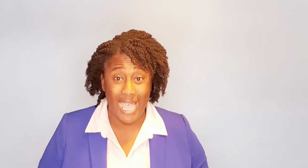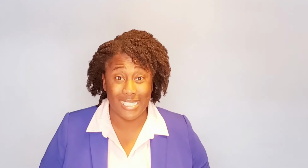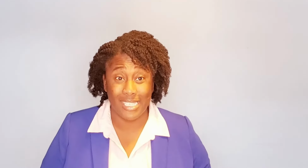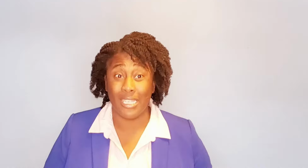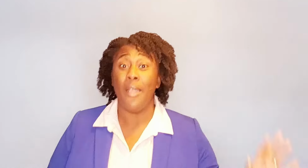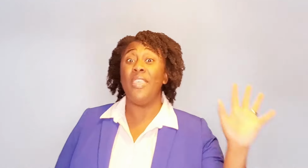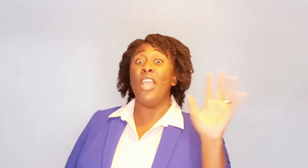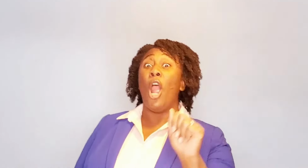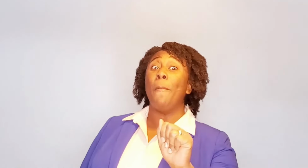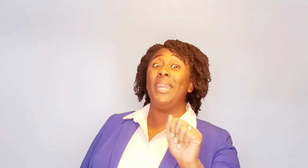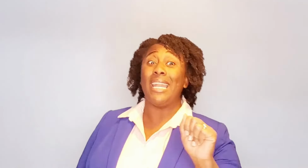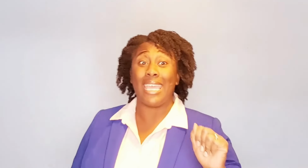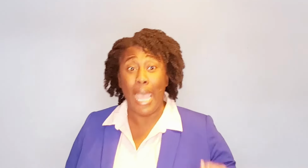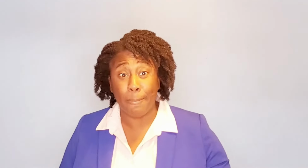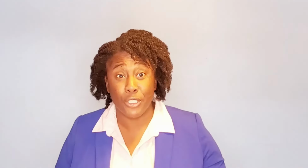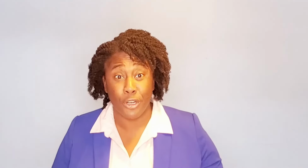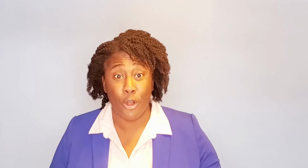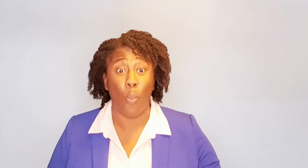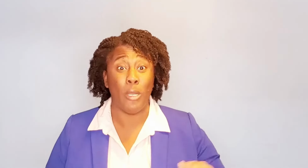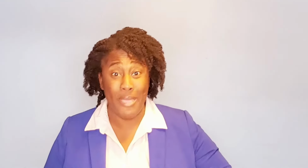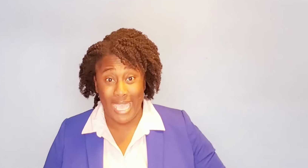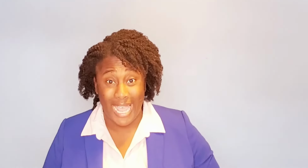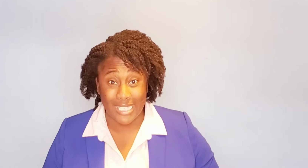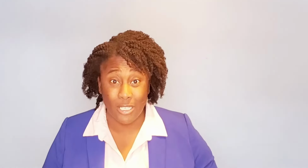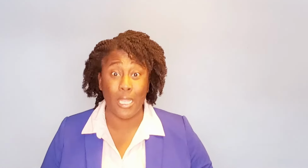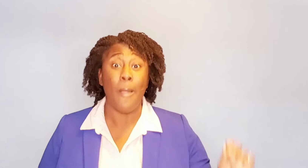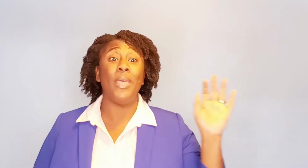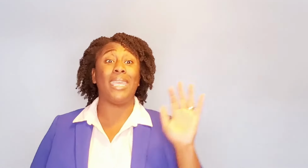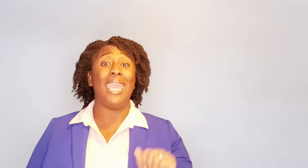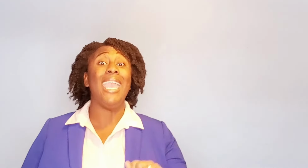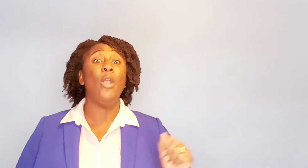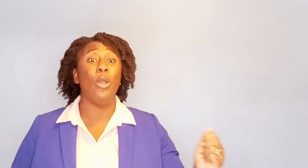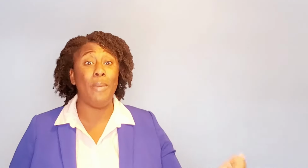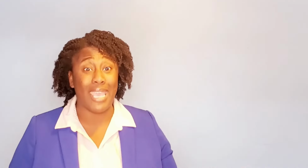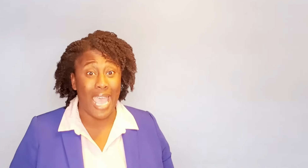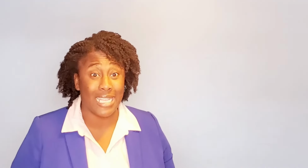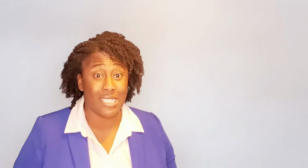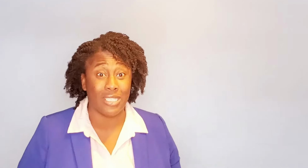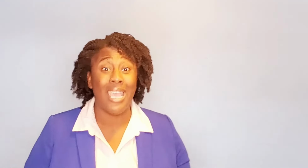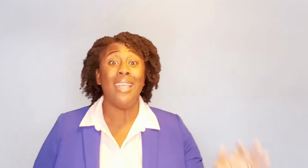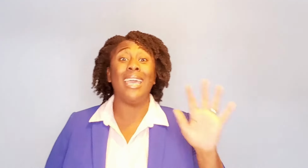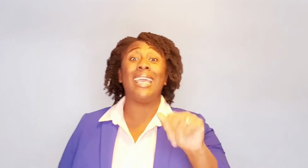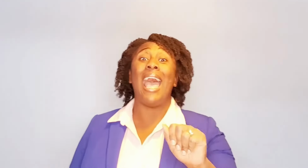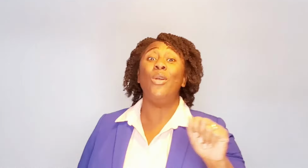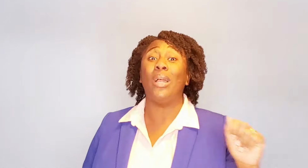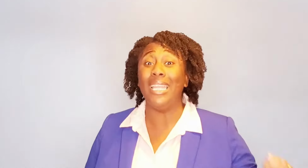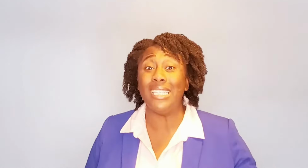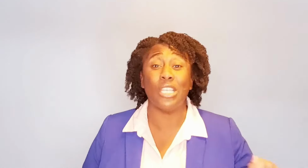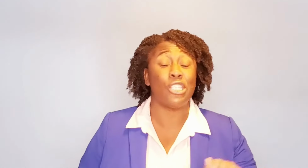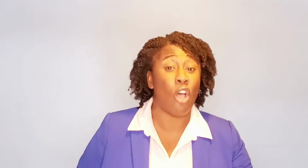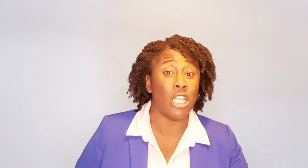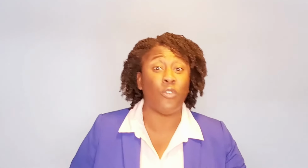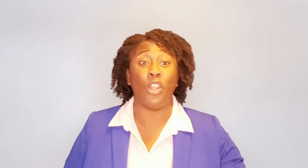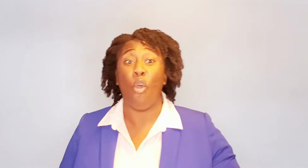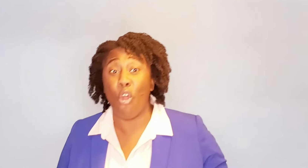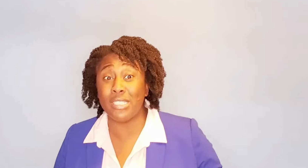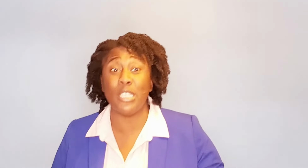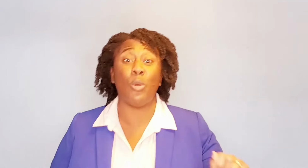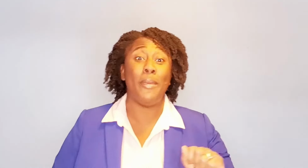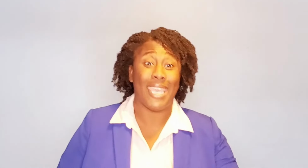canceled. The army that captured her would be canceled. The king would be canceled. The guy who cleans the stalls for the horses would be